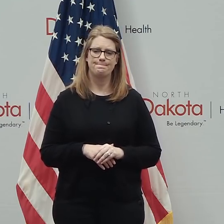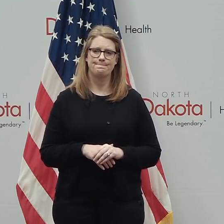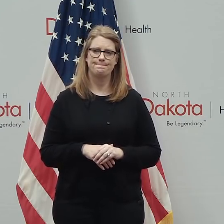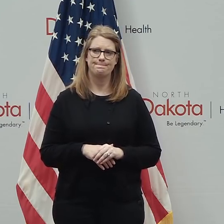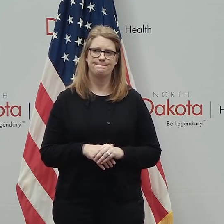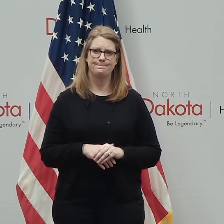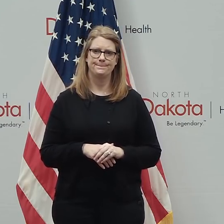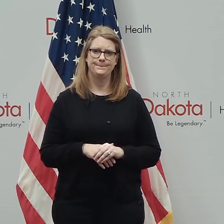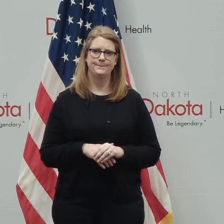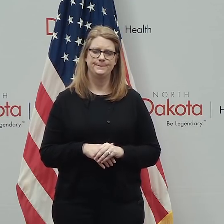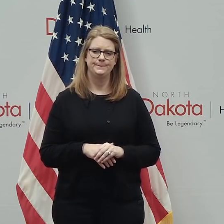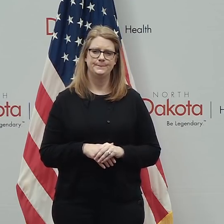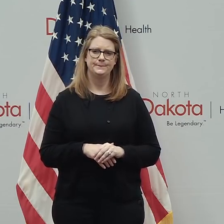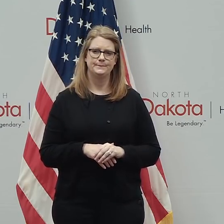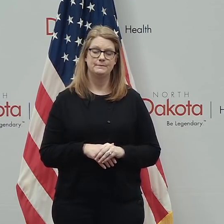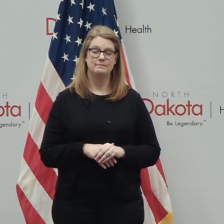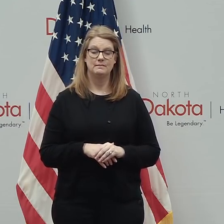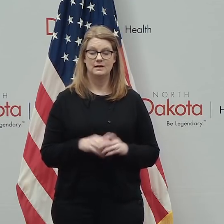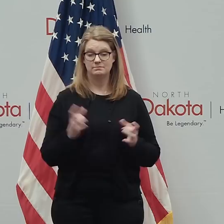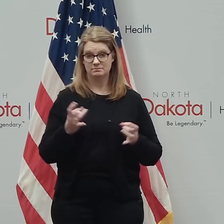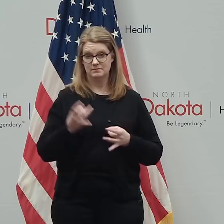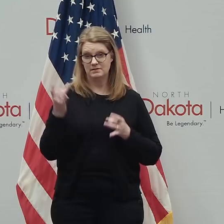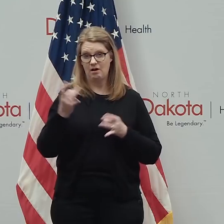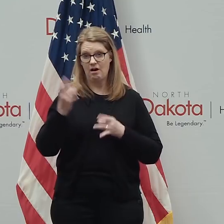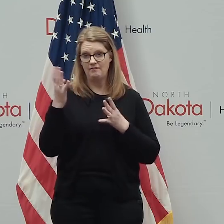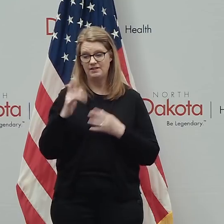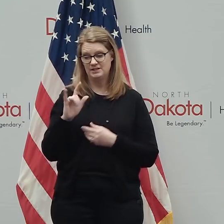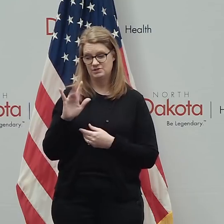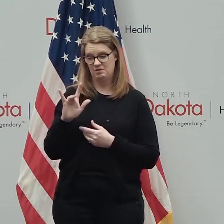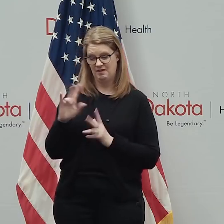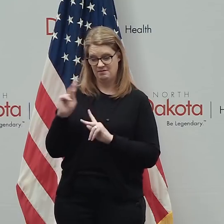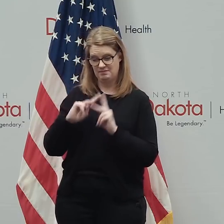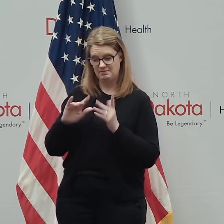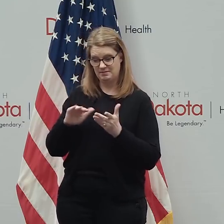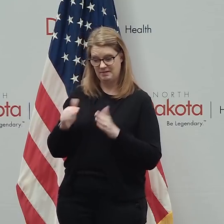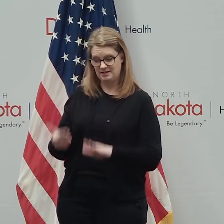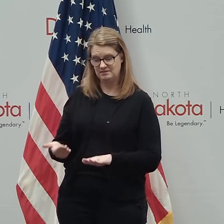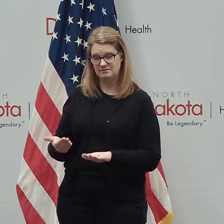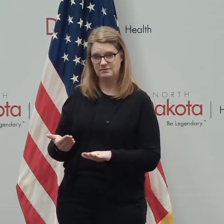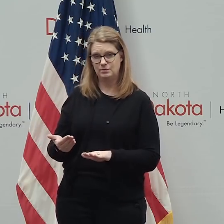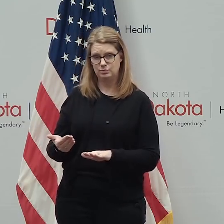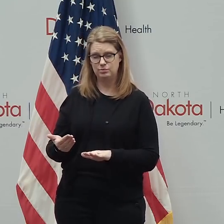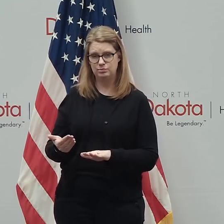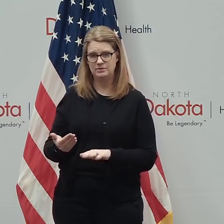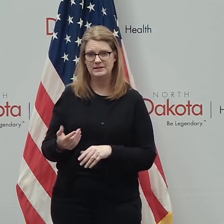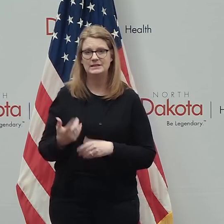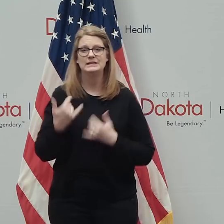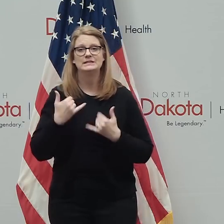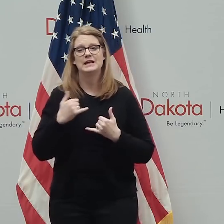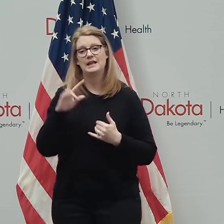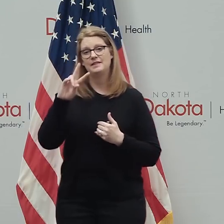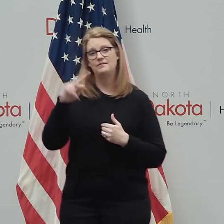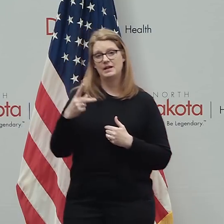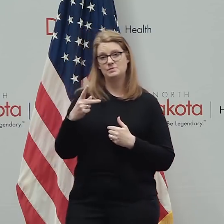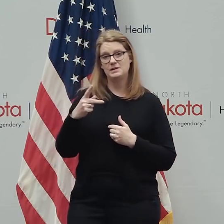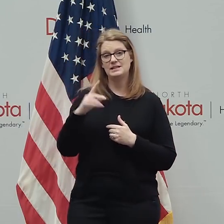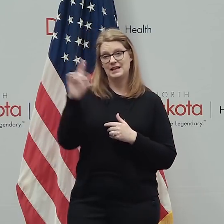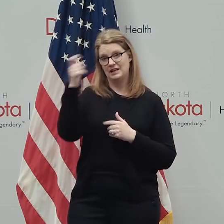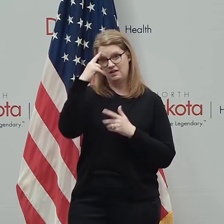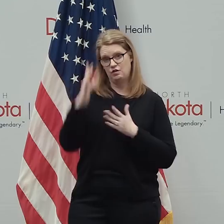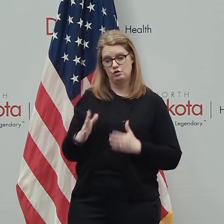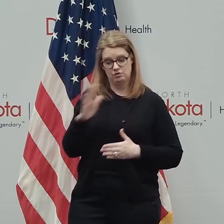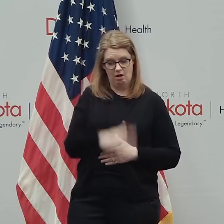And while it's tragic to have lost 25 people, I was just on a call earlier today with the Vice President and governors from around the country,